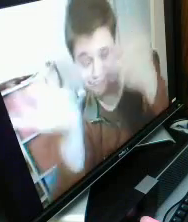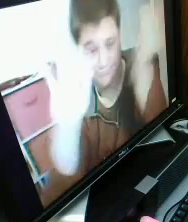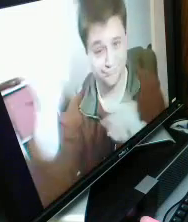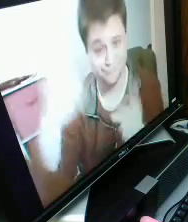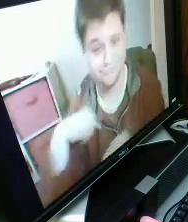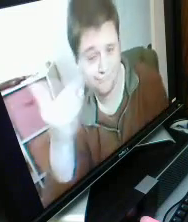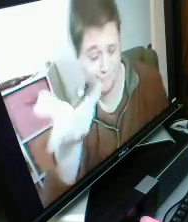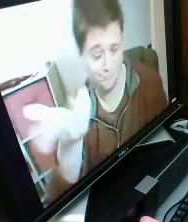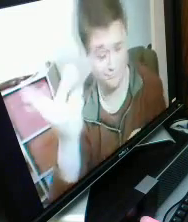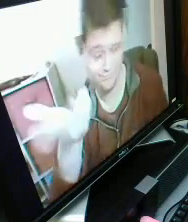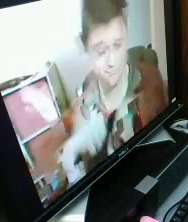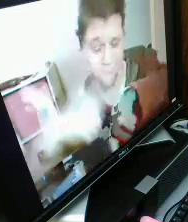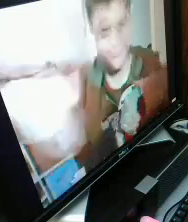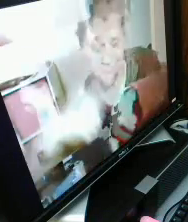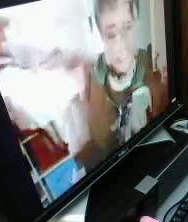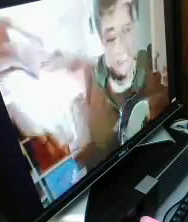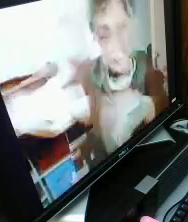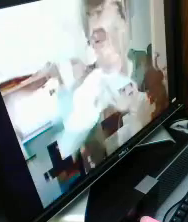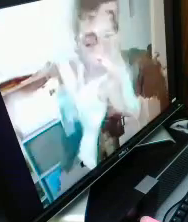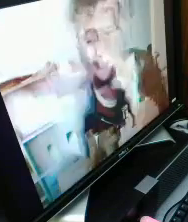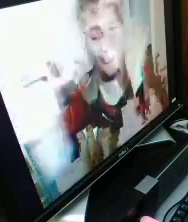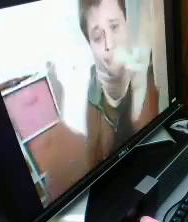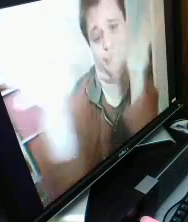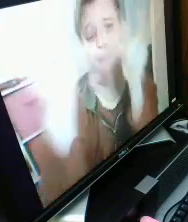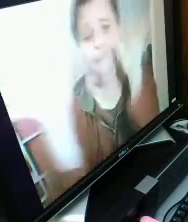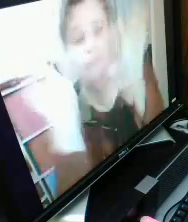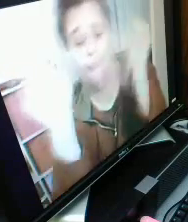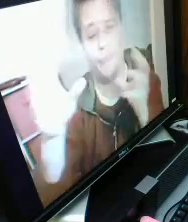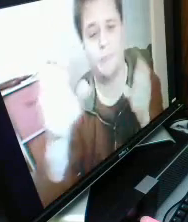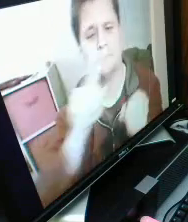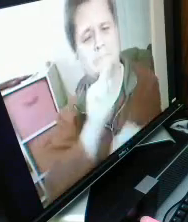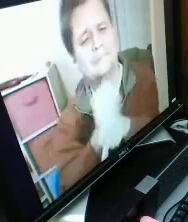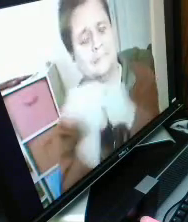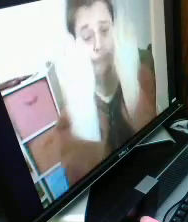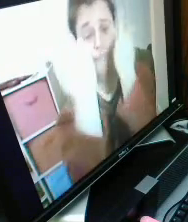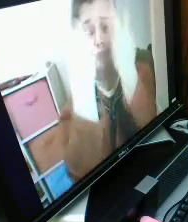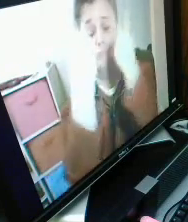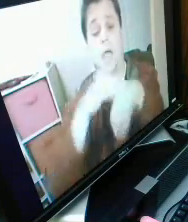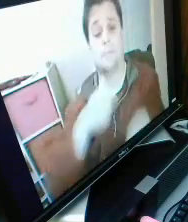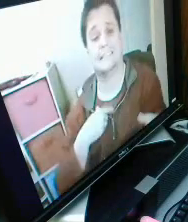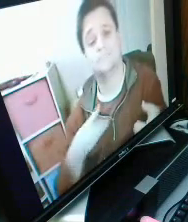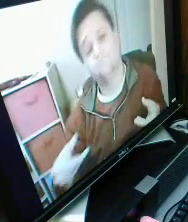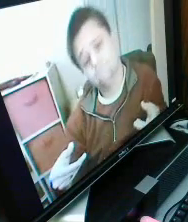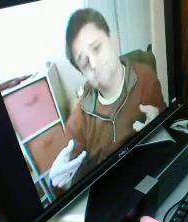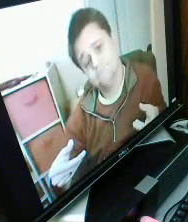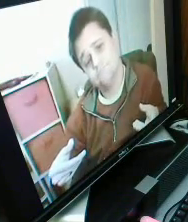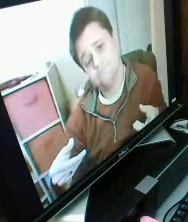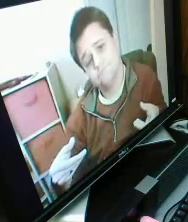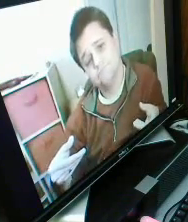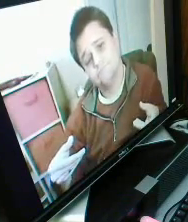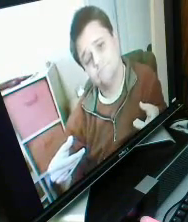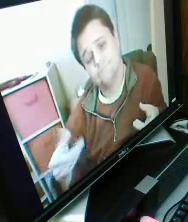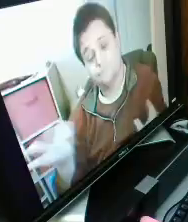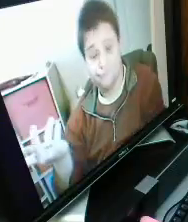straight face, and the deaf person said, oh, you're late, and they were just, their hand was in my face, and I